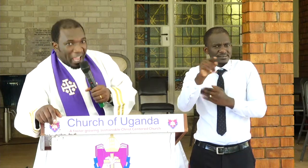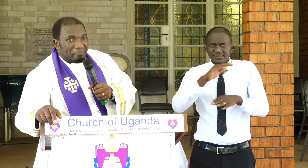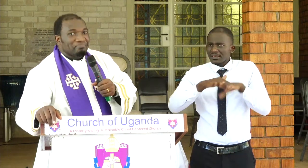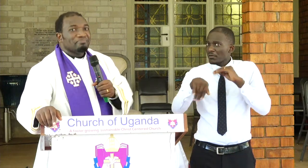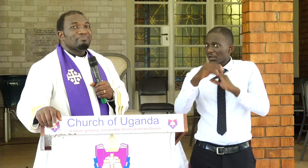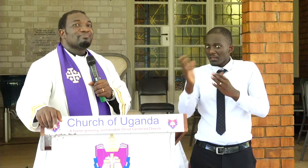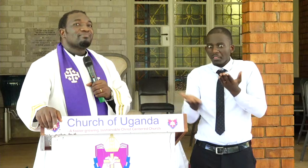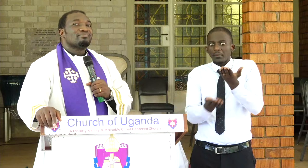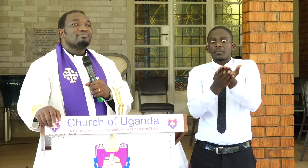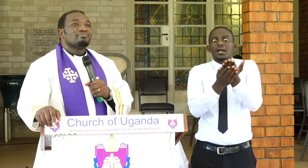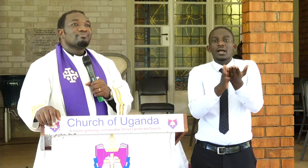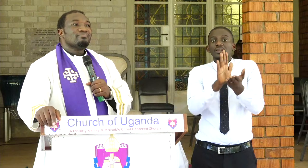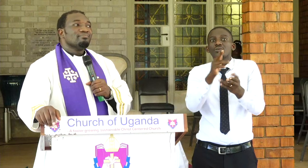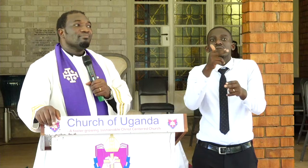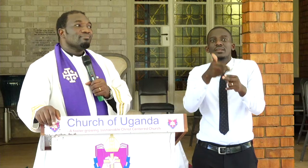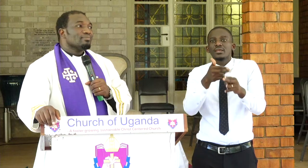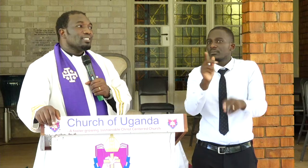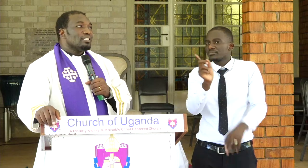your name.